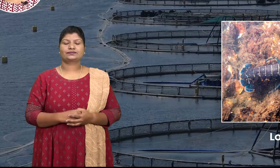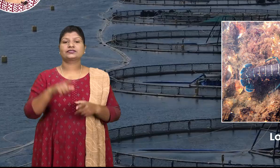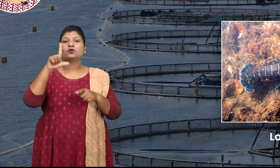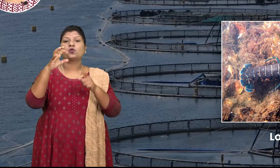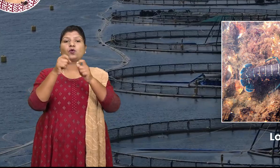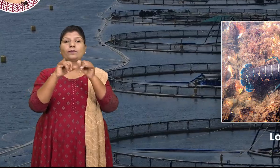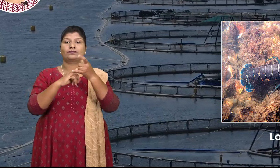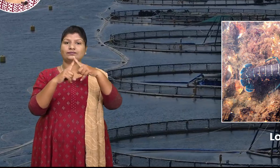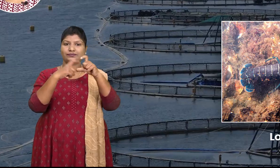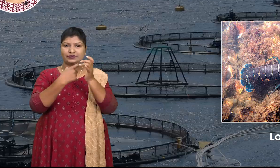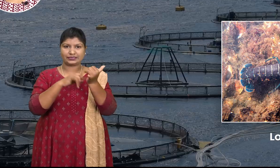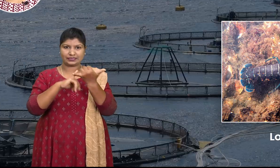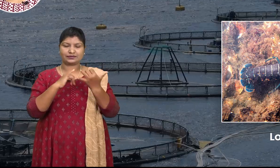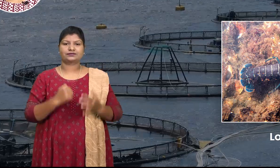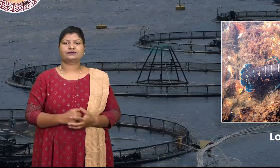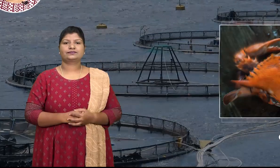lobsters